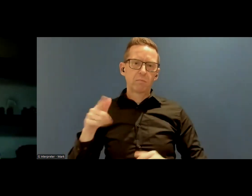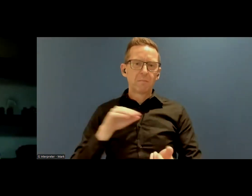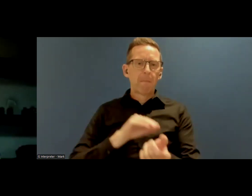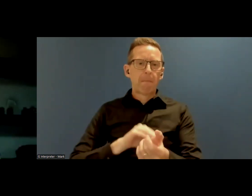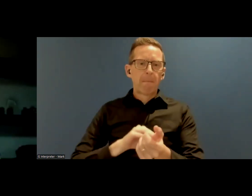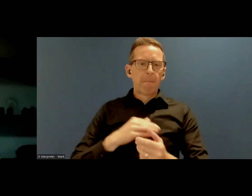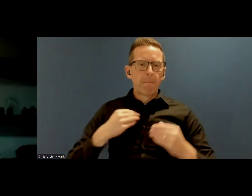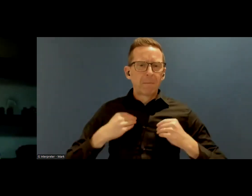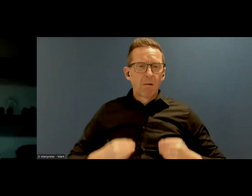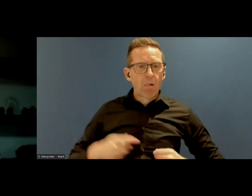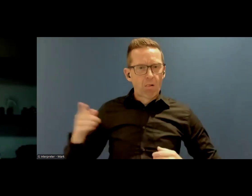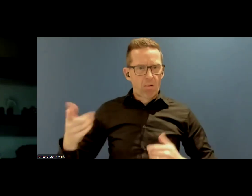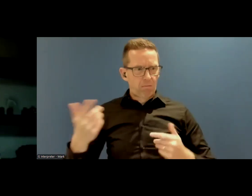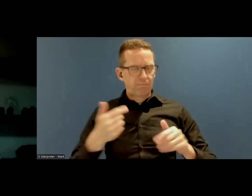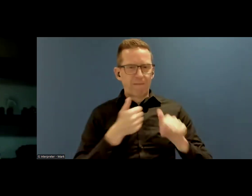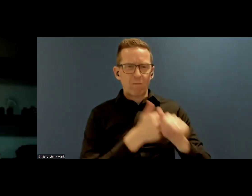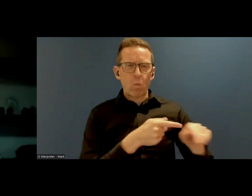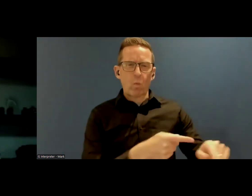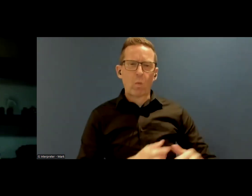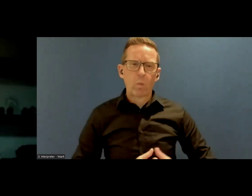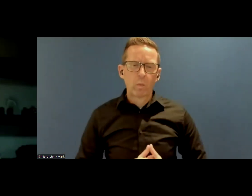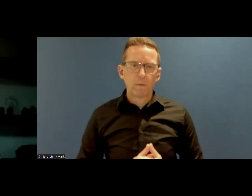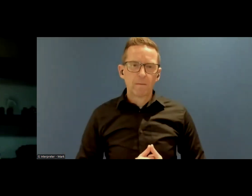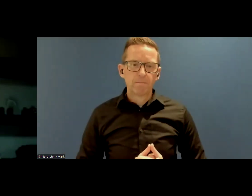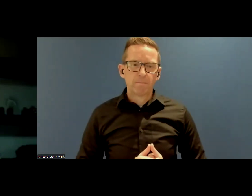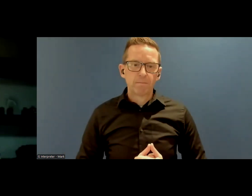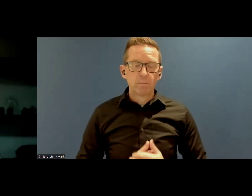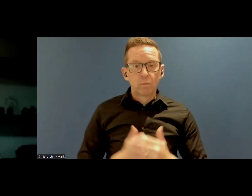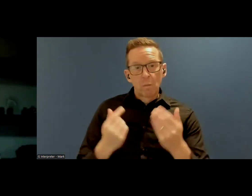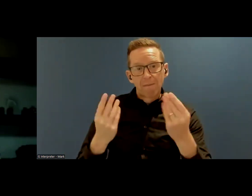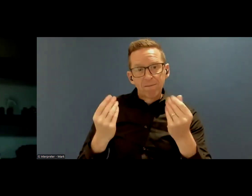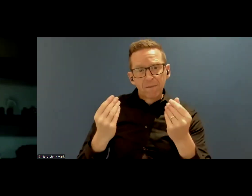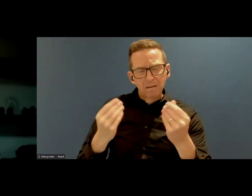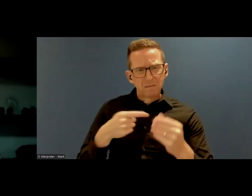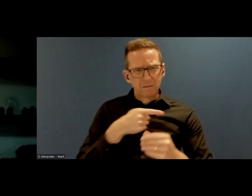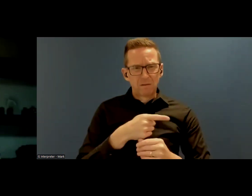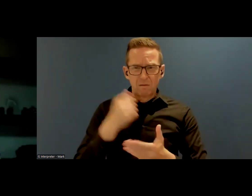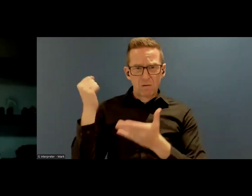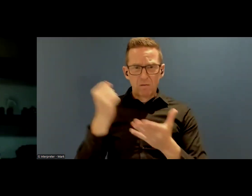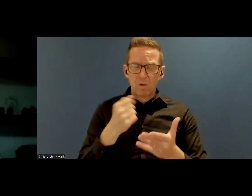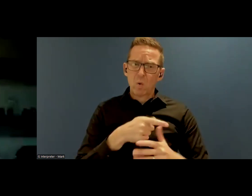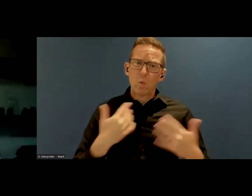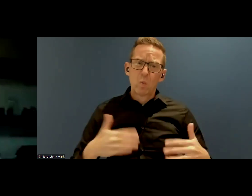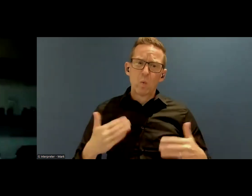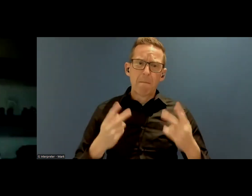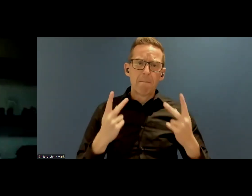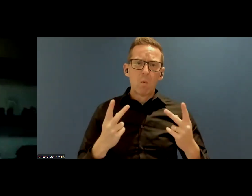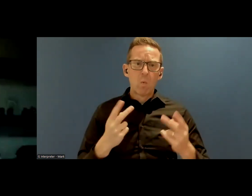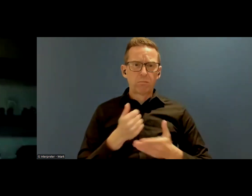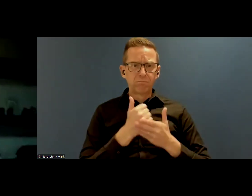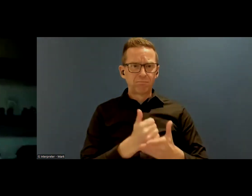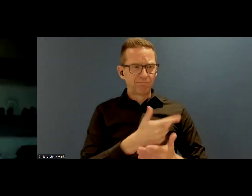So, of course, financing holds a fundamental role when we talk about deinstitutionalizations.